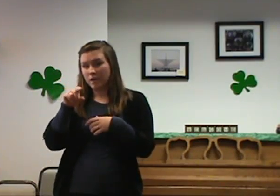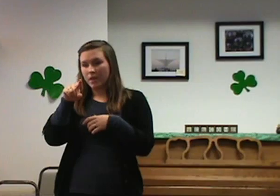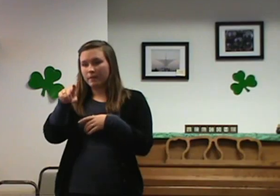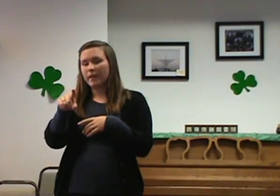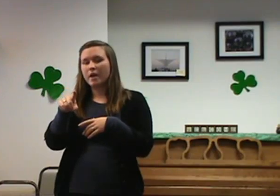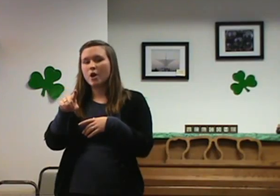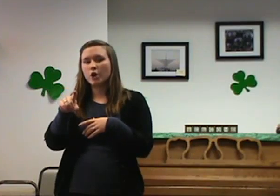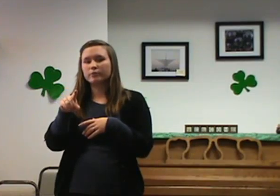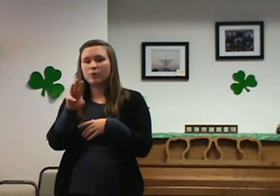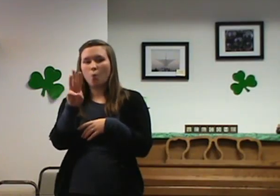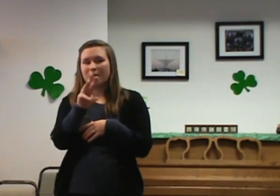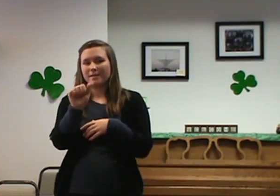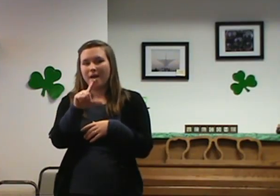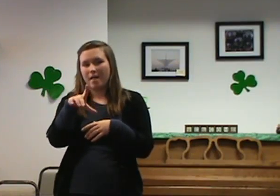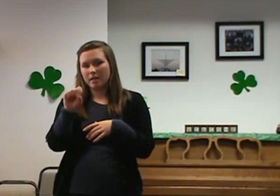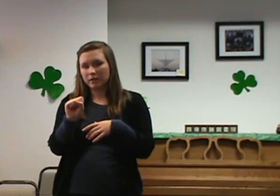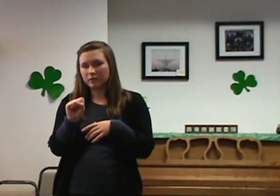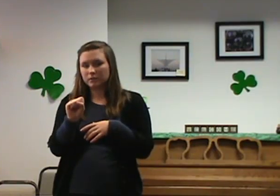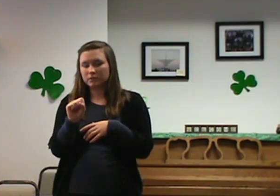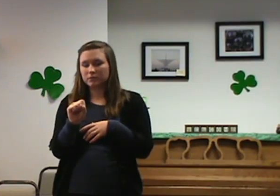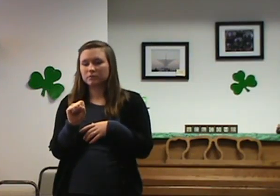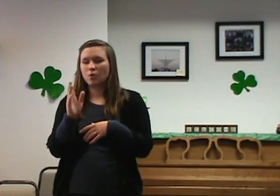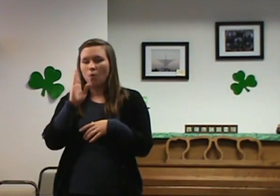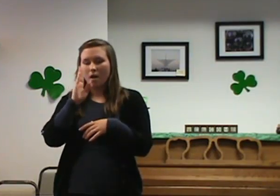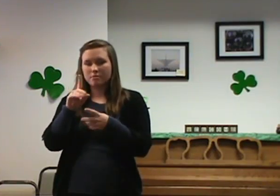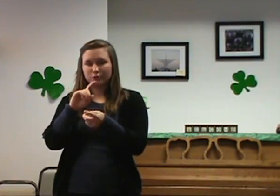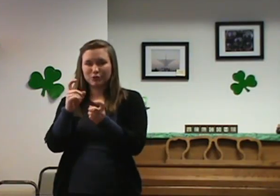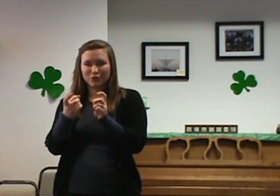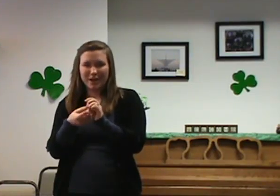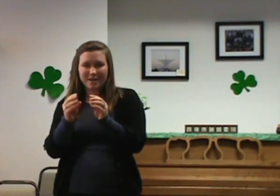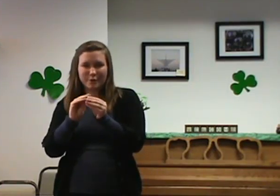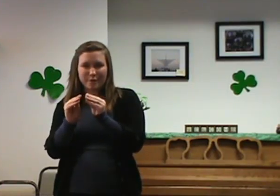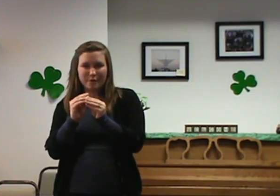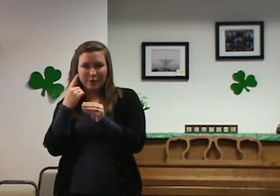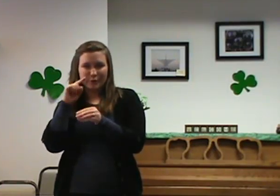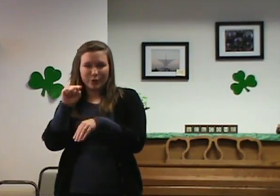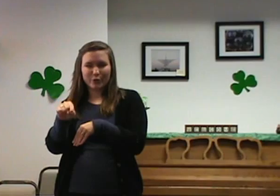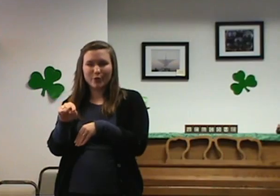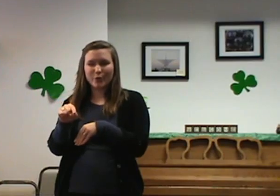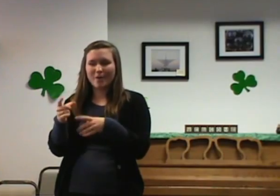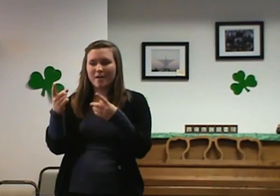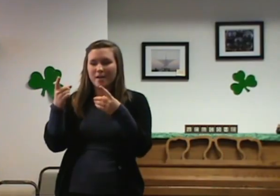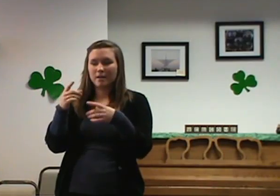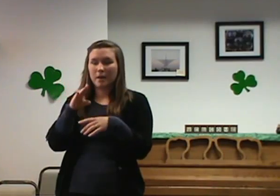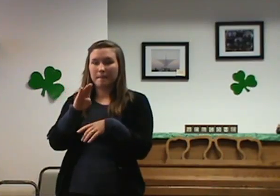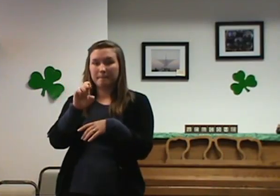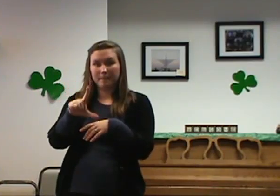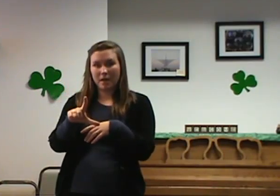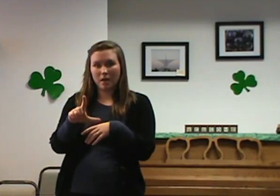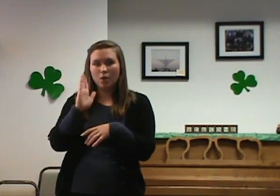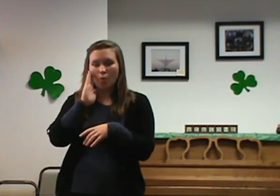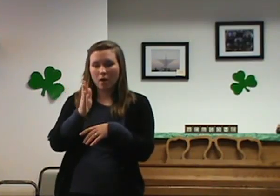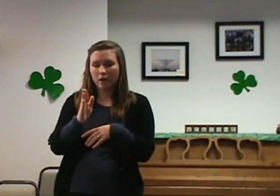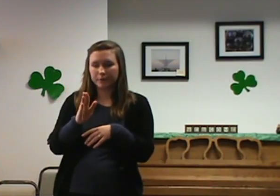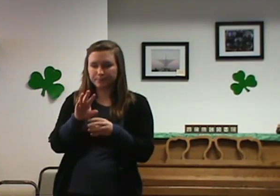work that out so that, so that there's a close place in the store that people can go and know that somebody can work on their watches